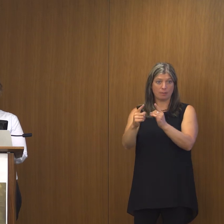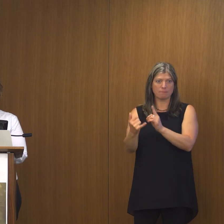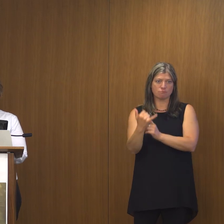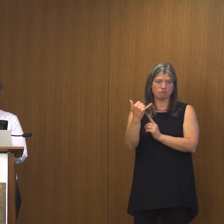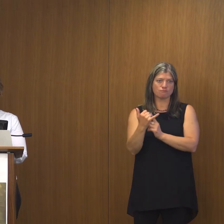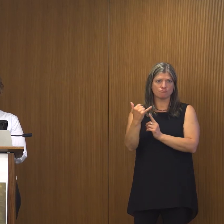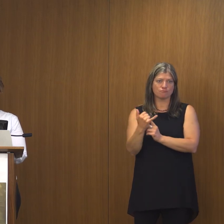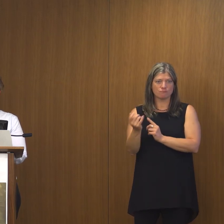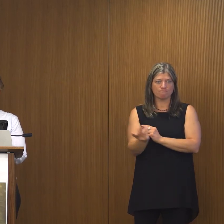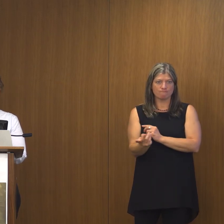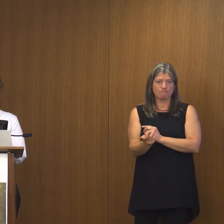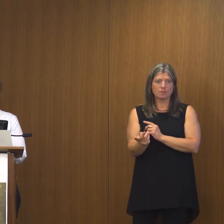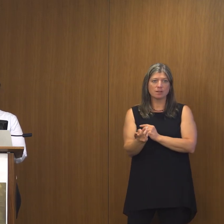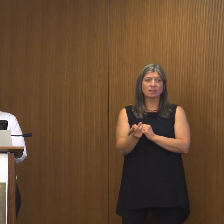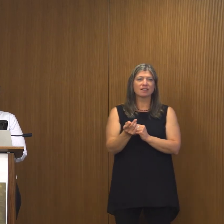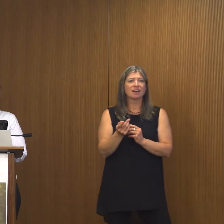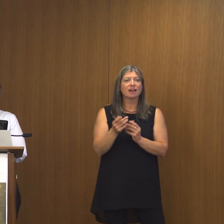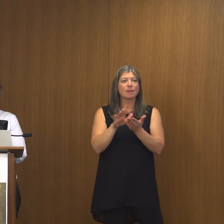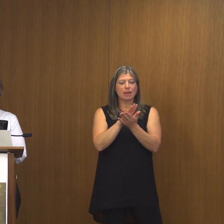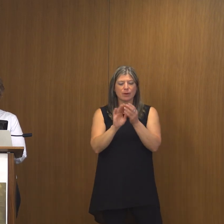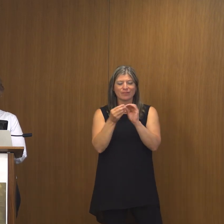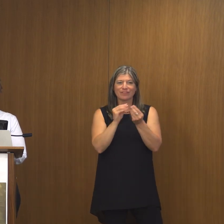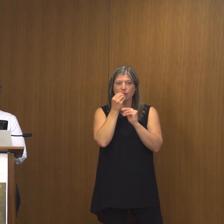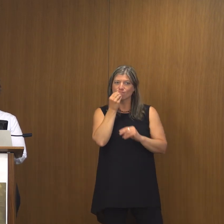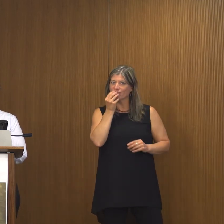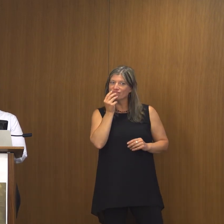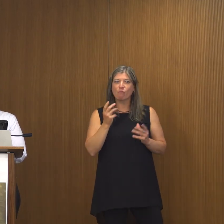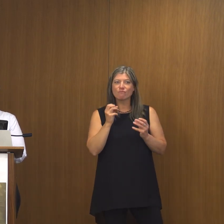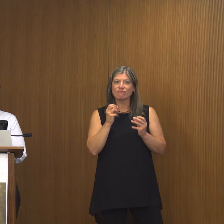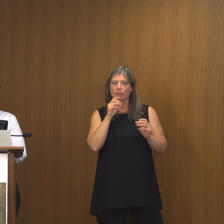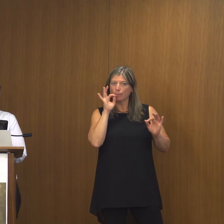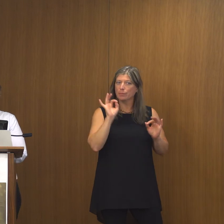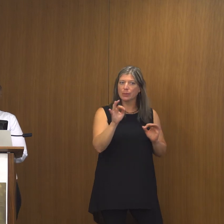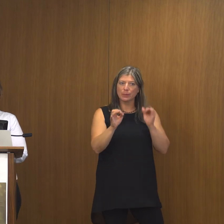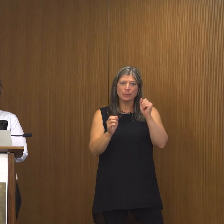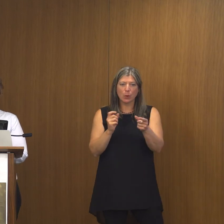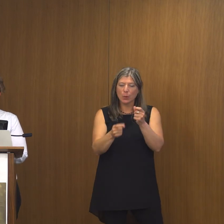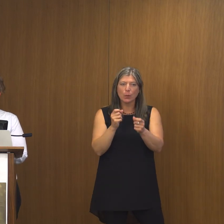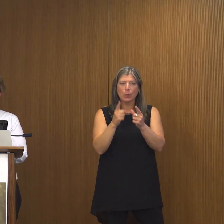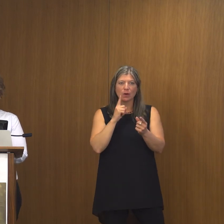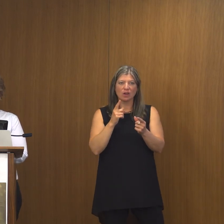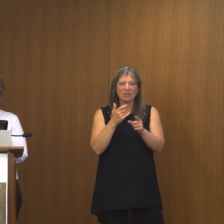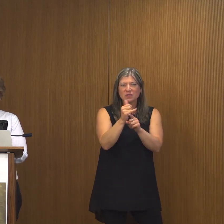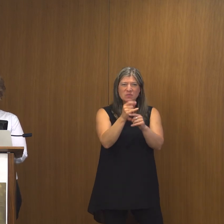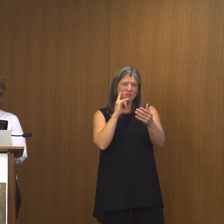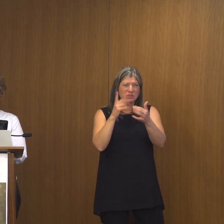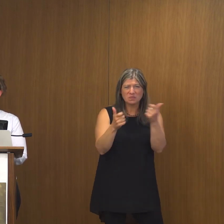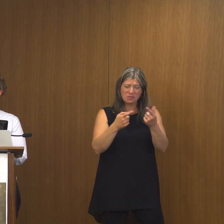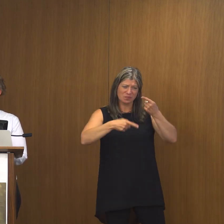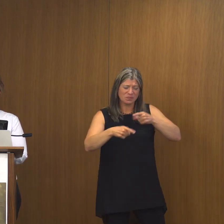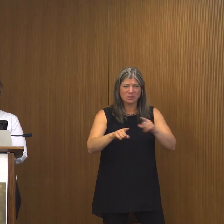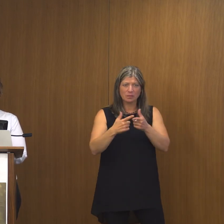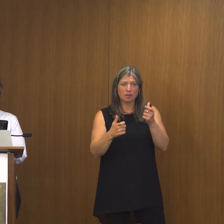boys. Spitballs were thrown. Both boys were subject to slurs and insults. Well aware of Liam's rights, I